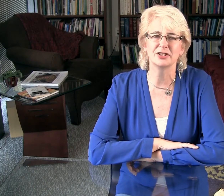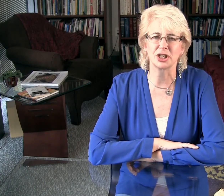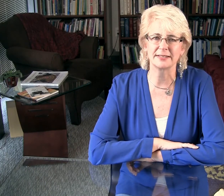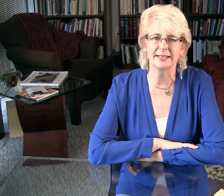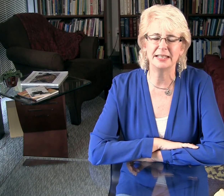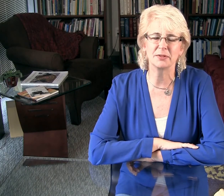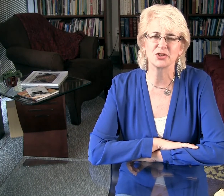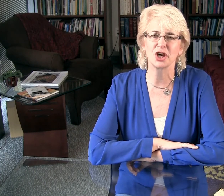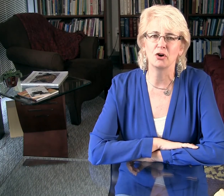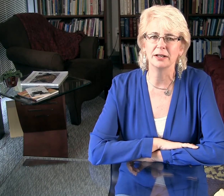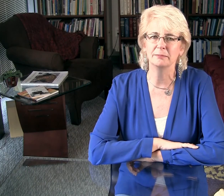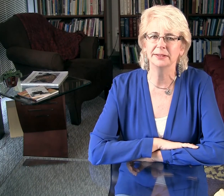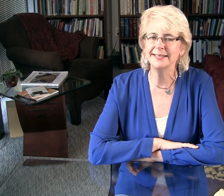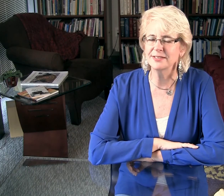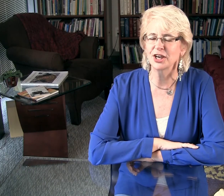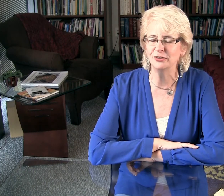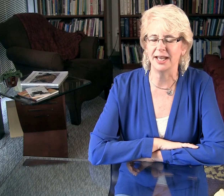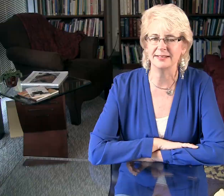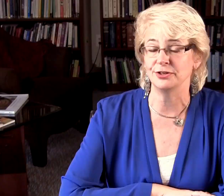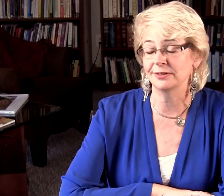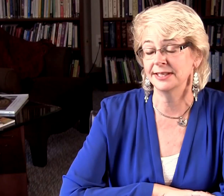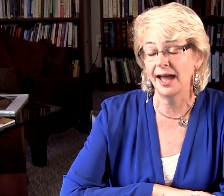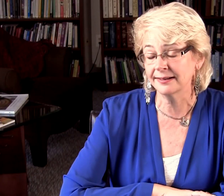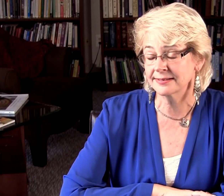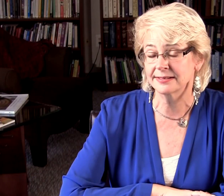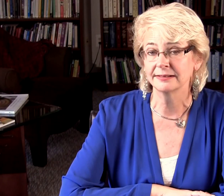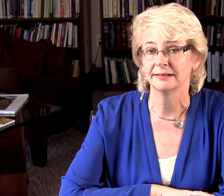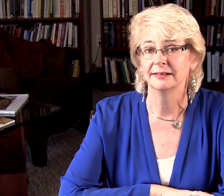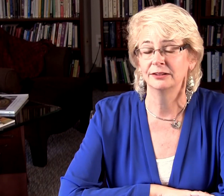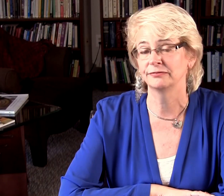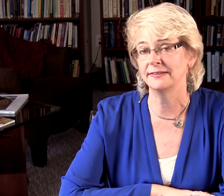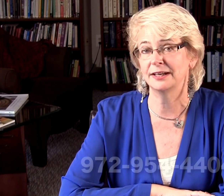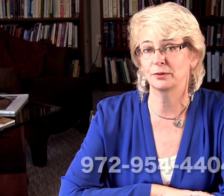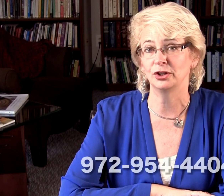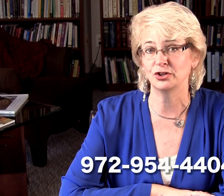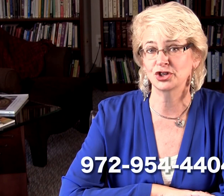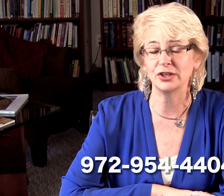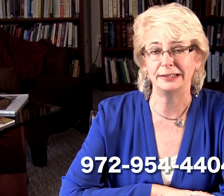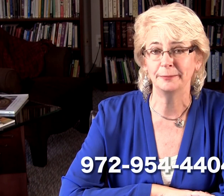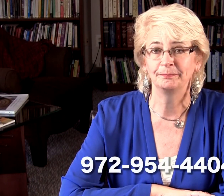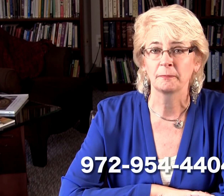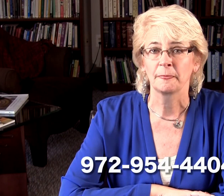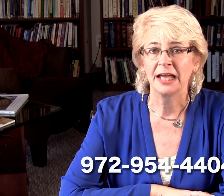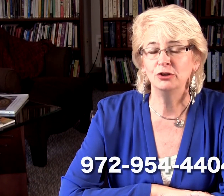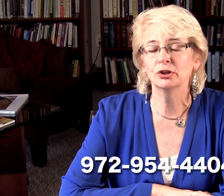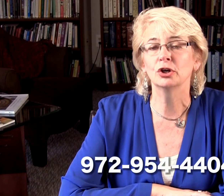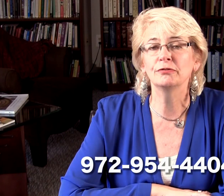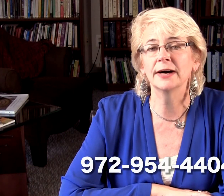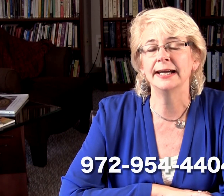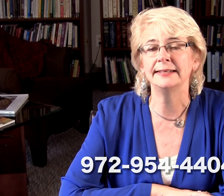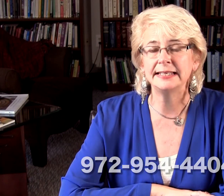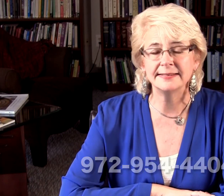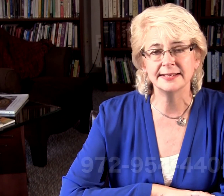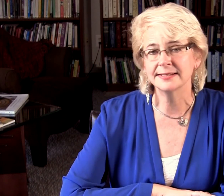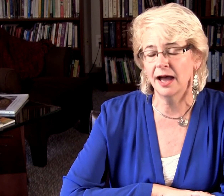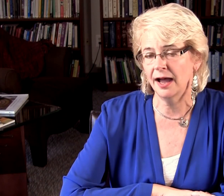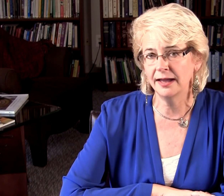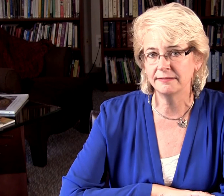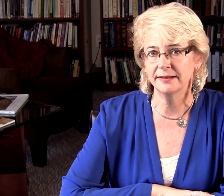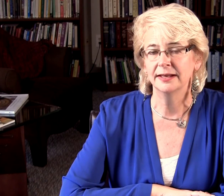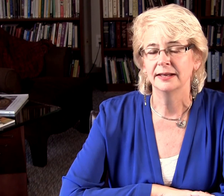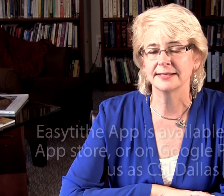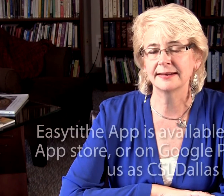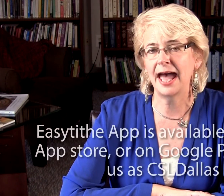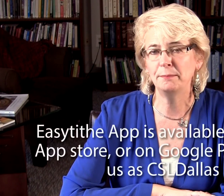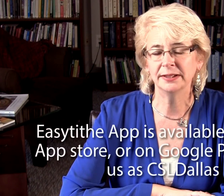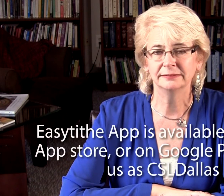the message and to keep this going, please donate. You can text. You'll find the number on your screen. You can go find Easy